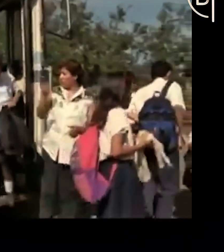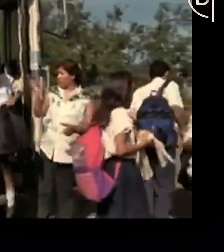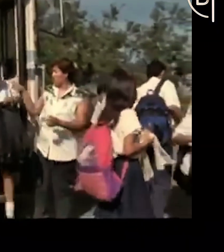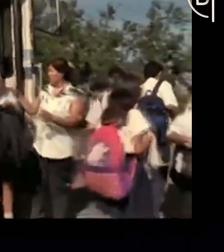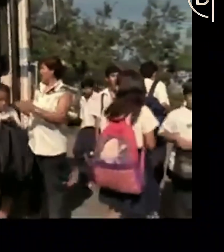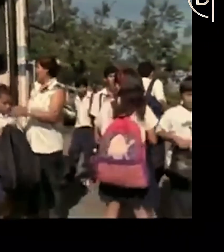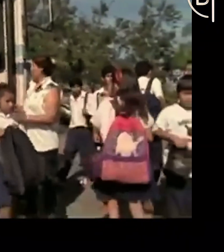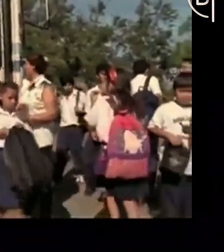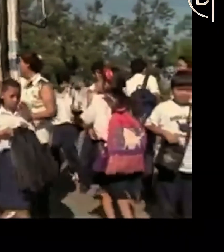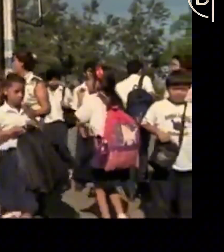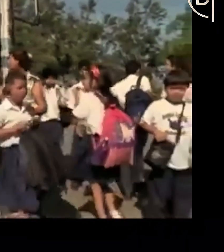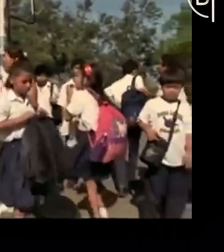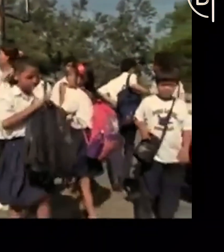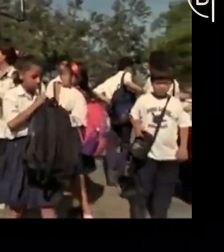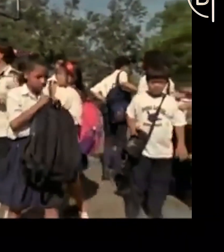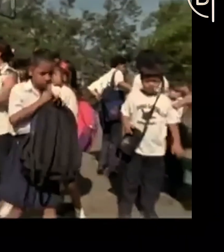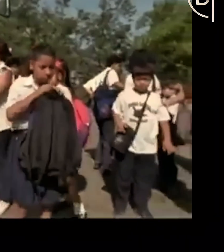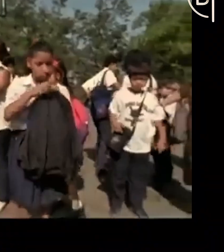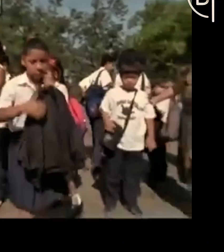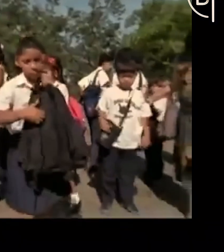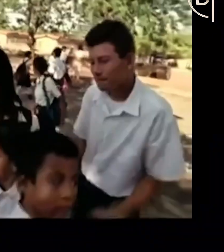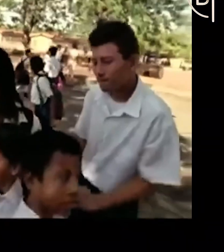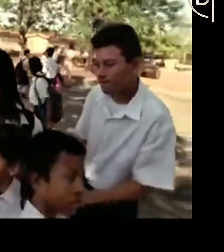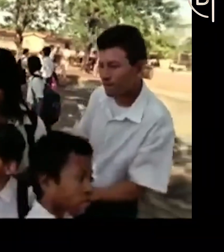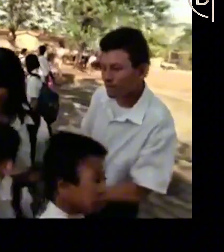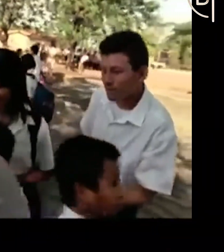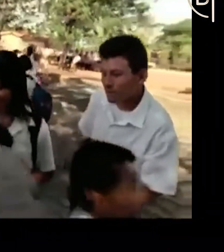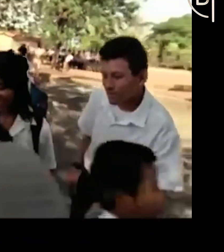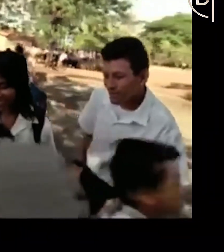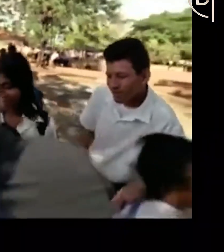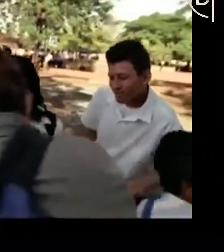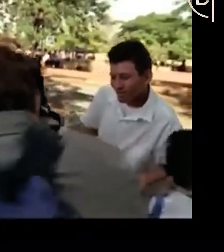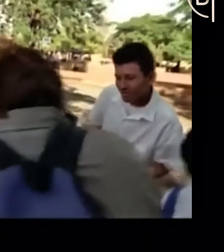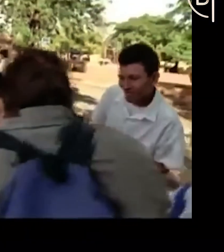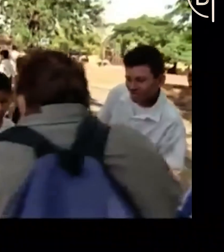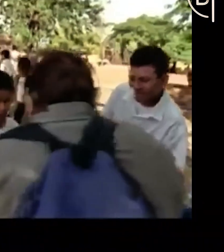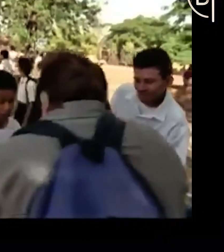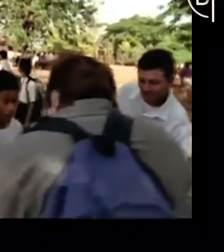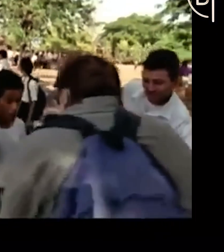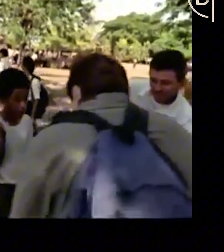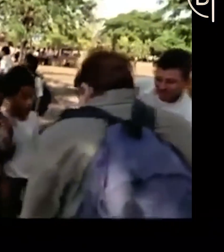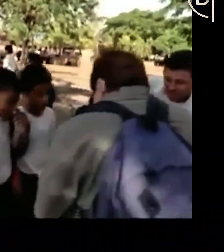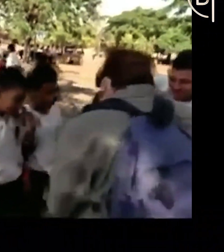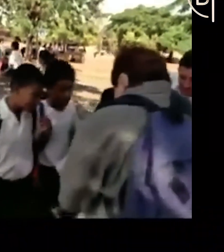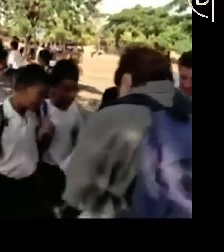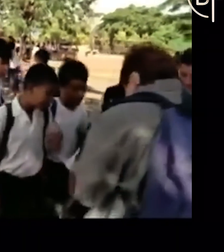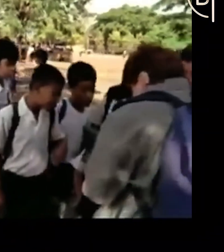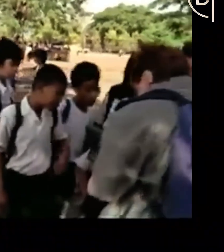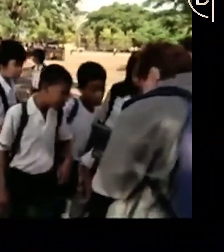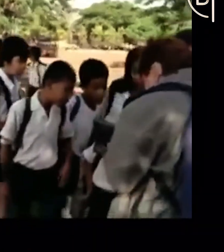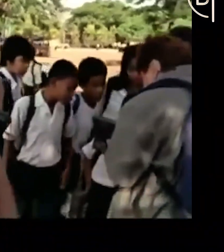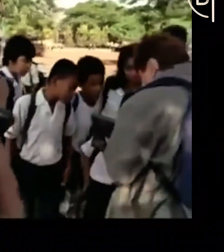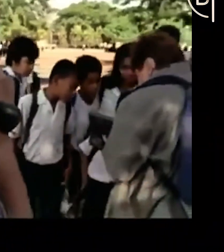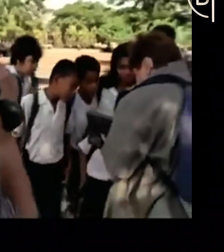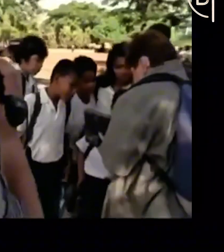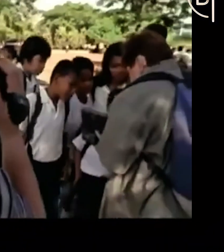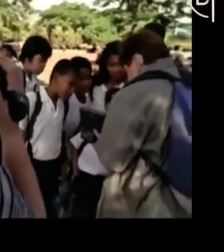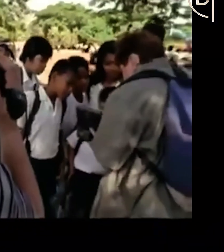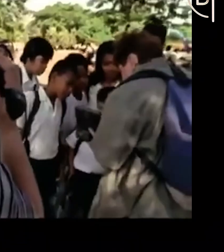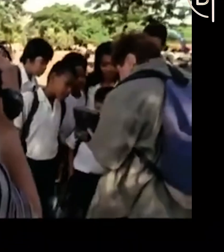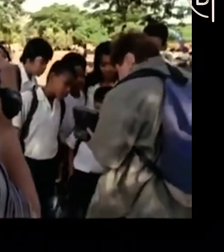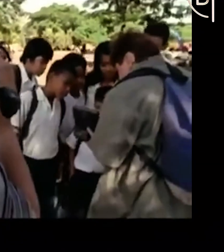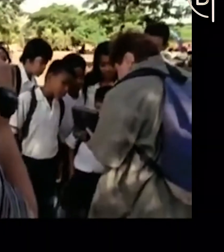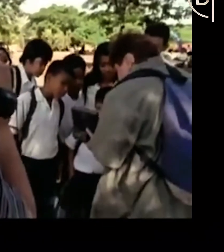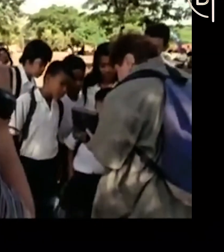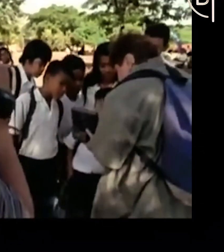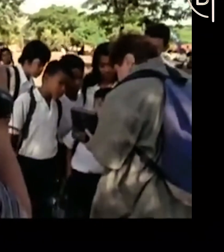not simply triggered by large groups of people coming together. The most effective trigger is actually a group of individuals who are required to